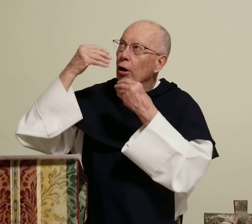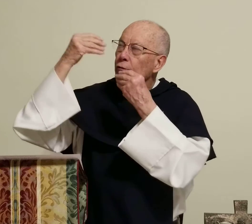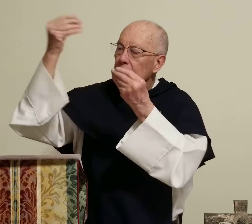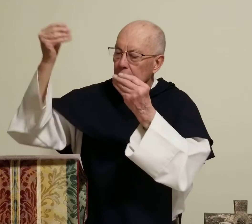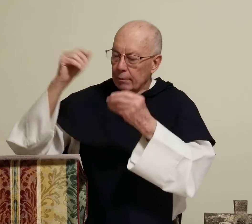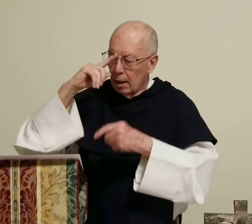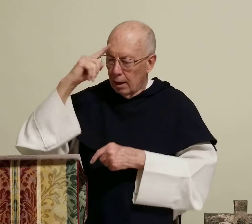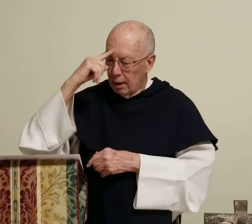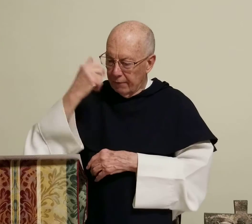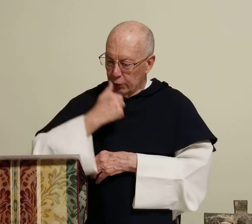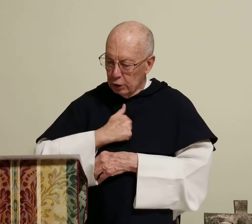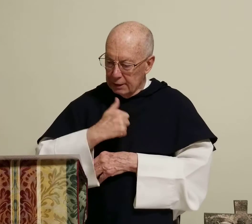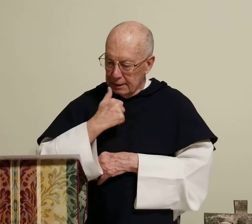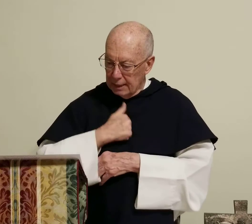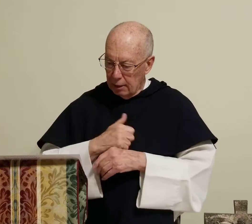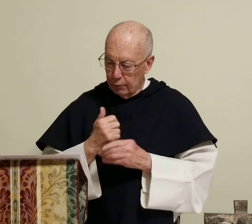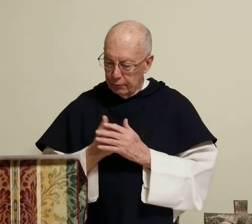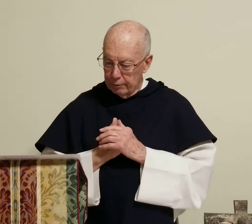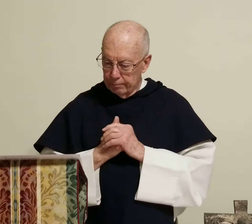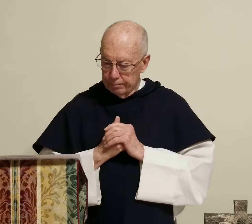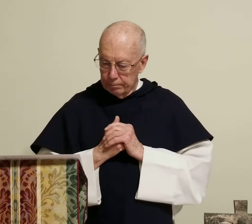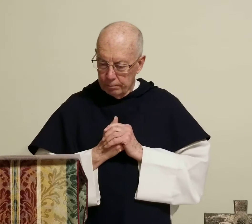glory, not for the Son.